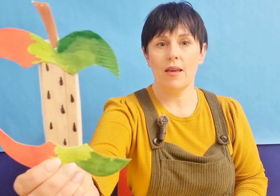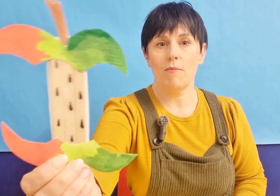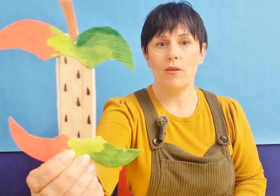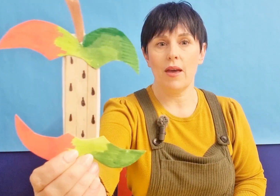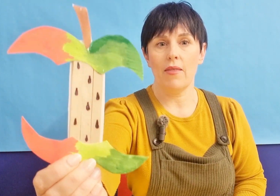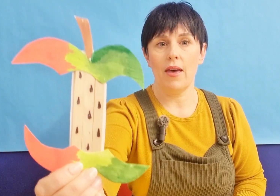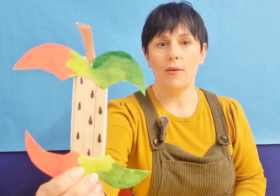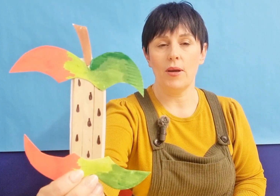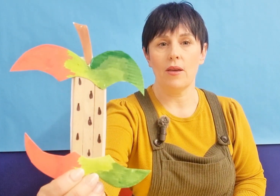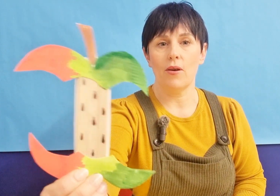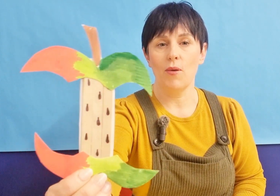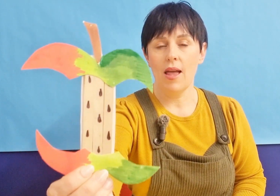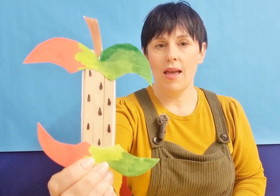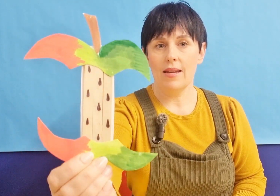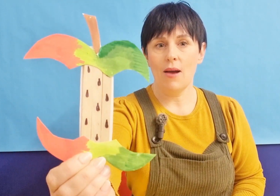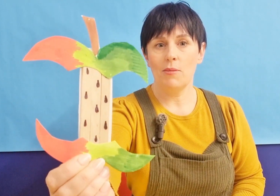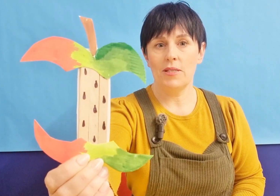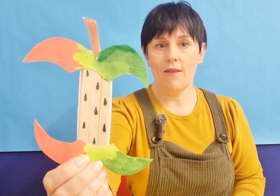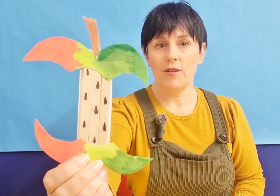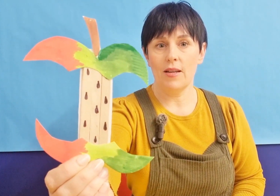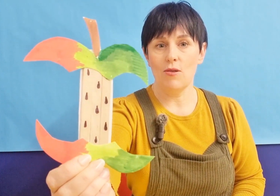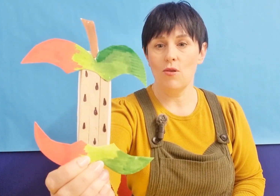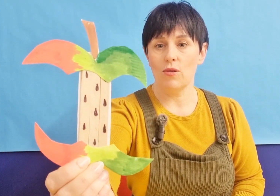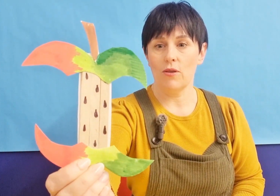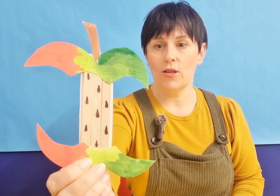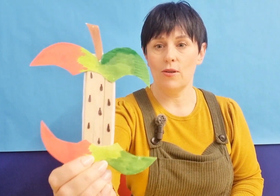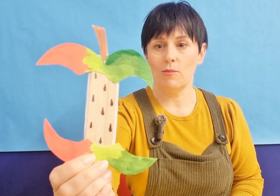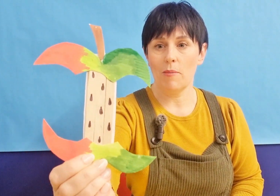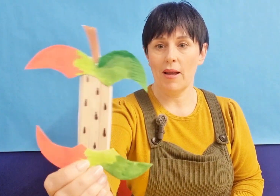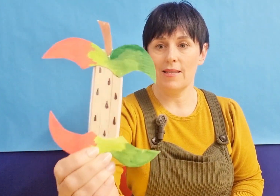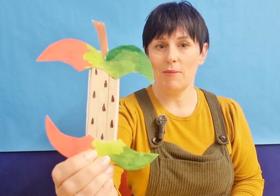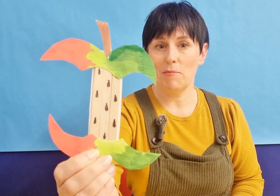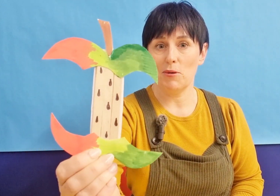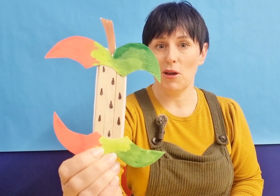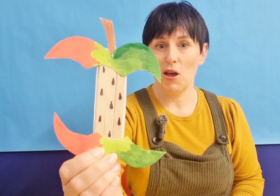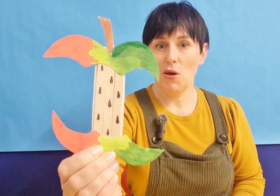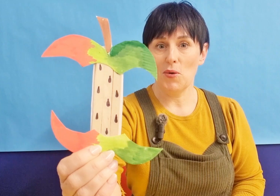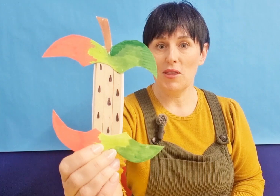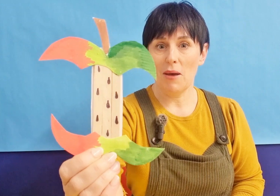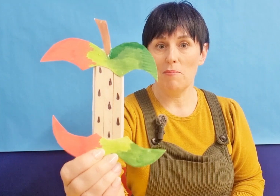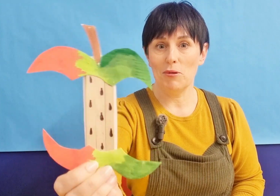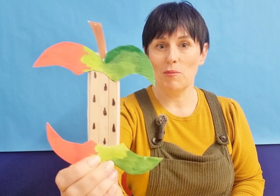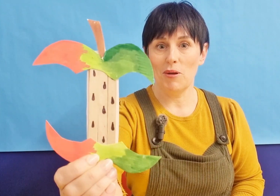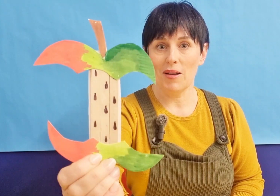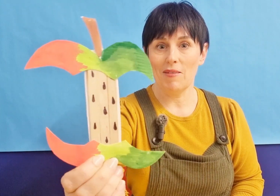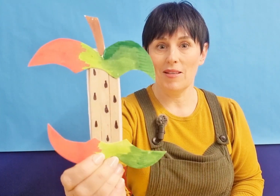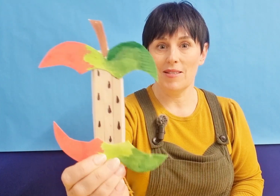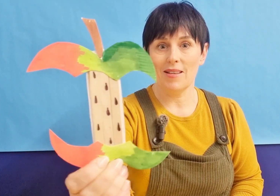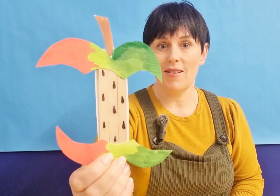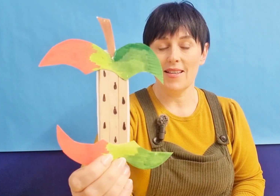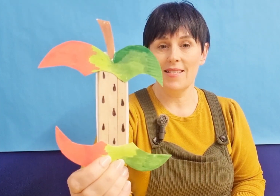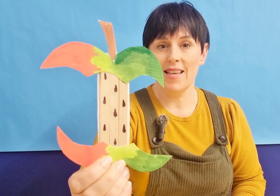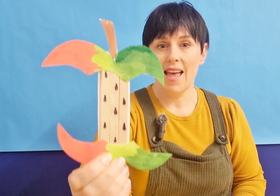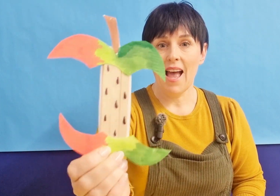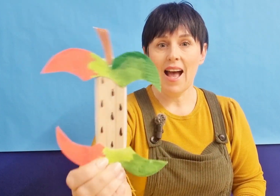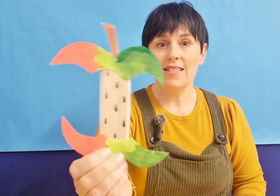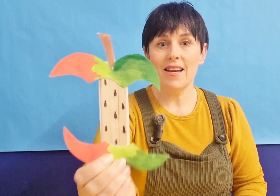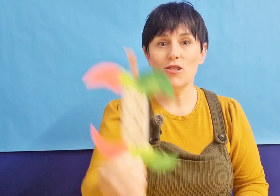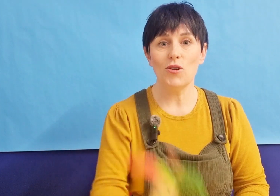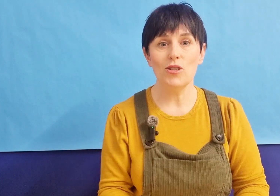camera there we go. Now I'm definitely not going to lose my place in my book with a bookmark this size. And I enjoyed doing